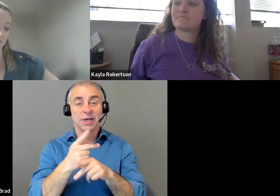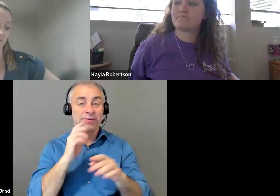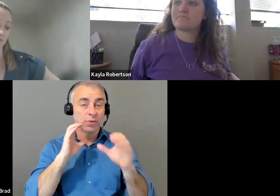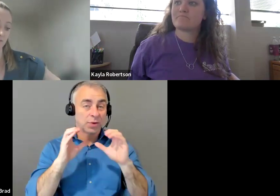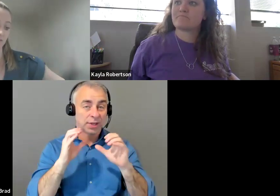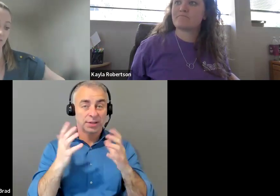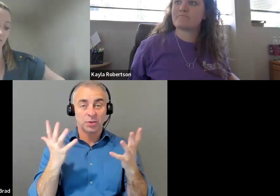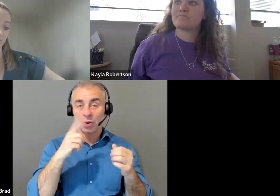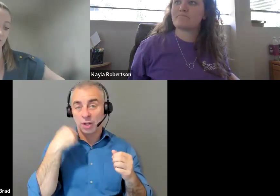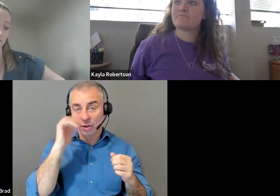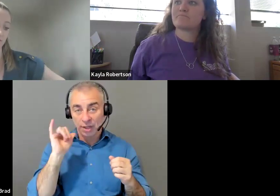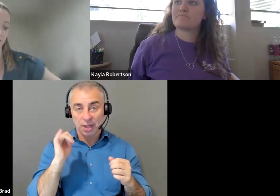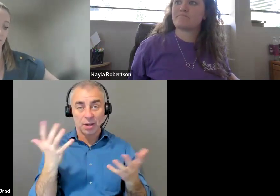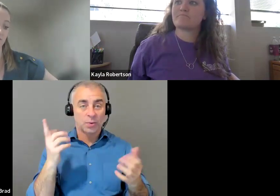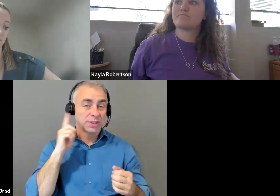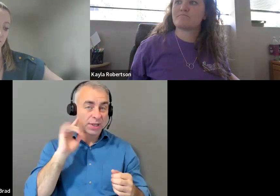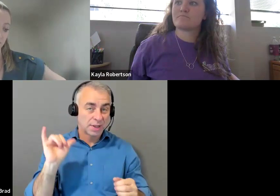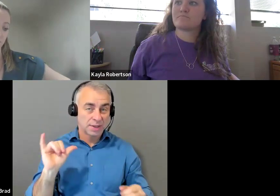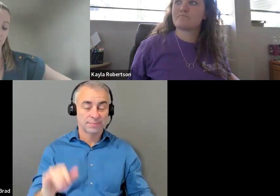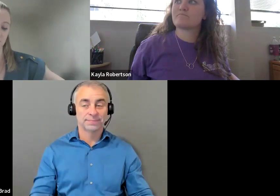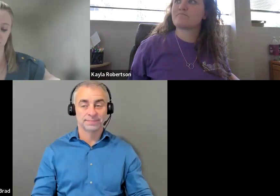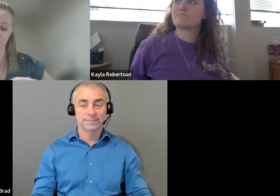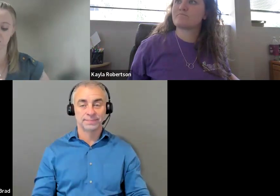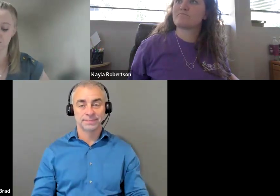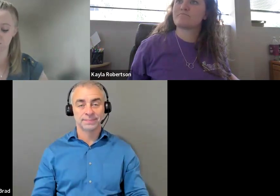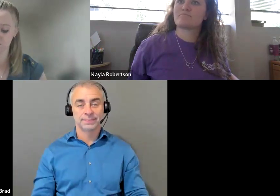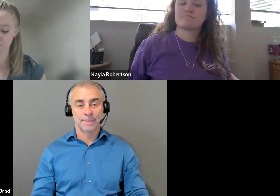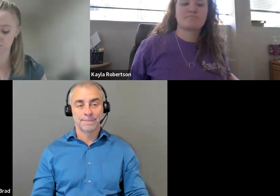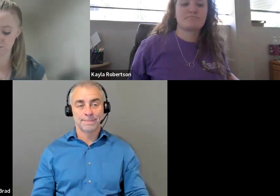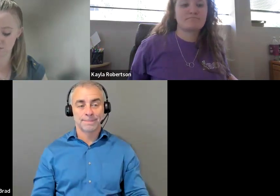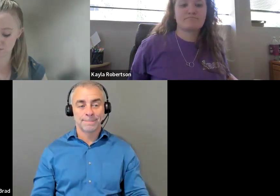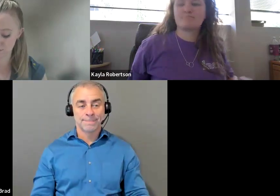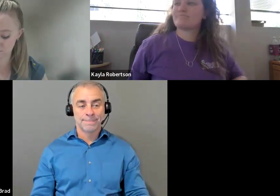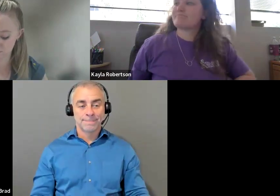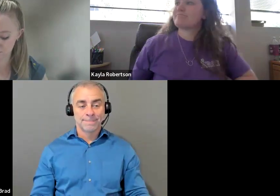look like, what they sound like. We might do some mock